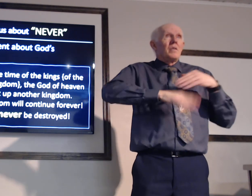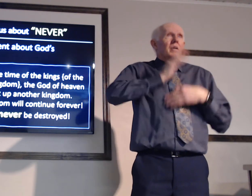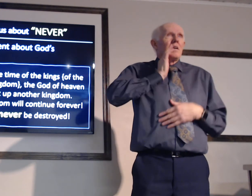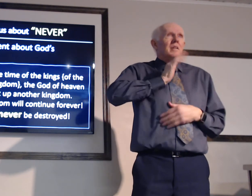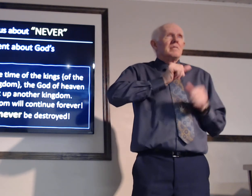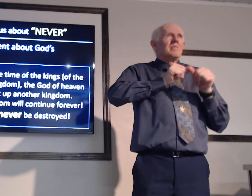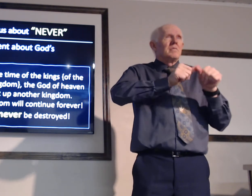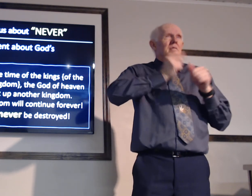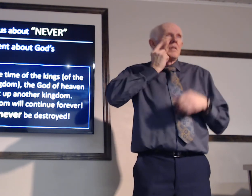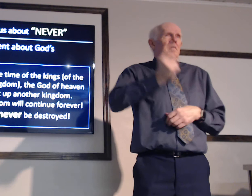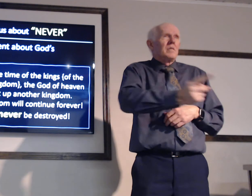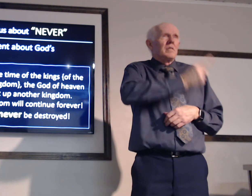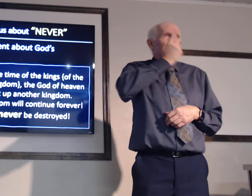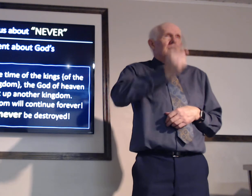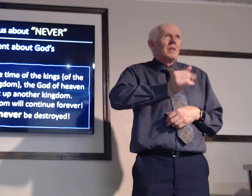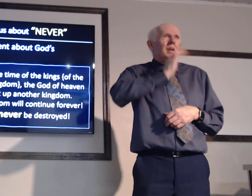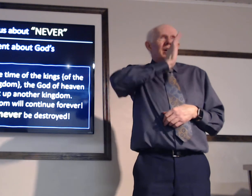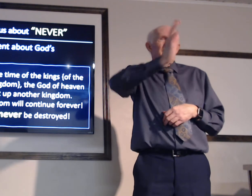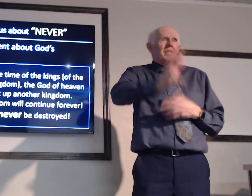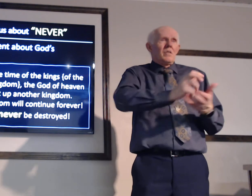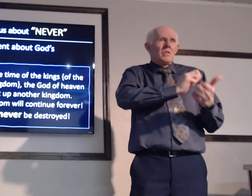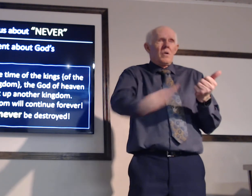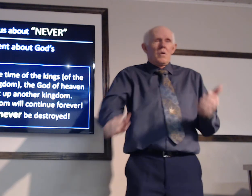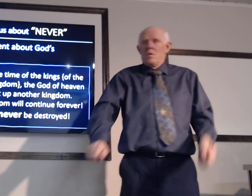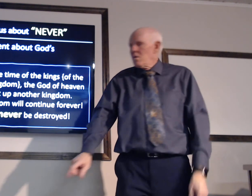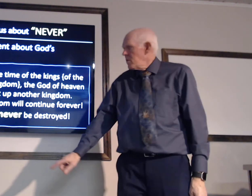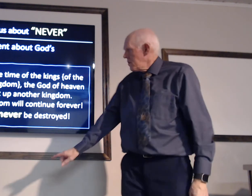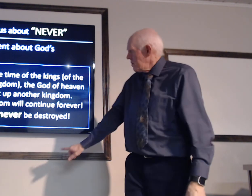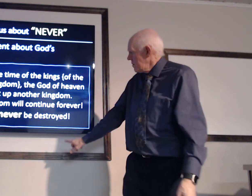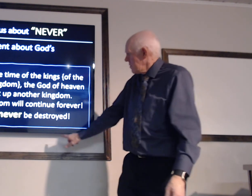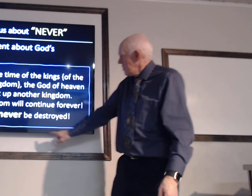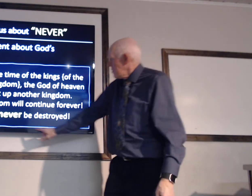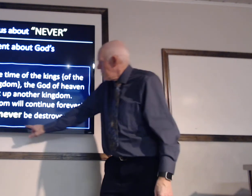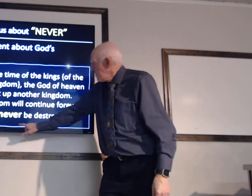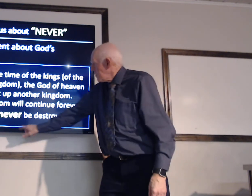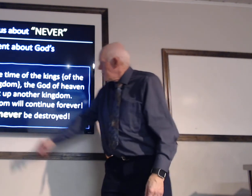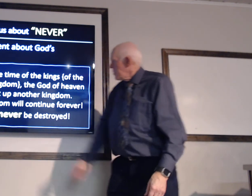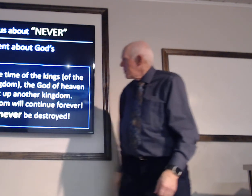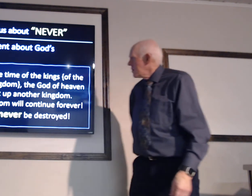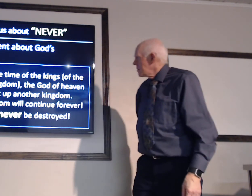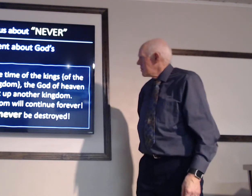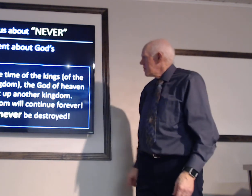This kingdom will continue forever. It will never be destroyed.